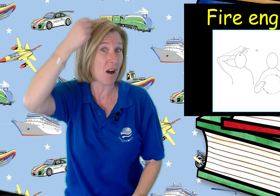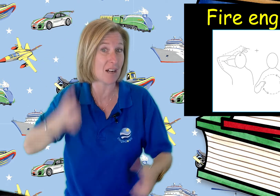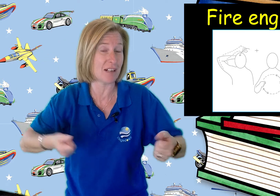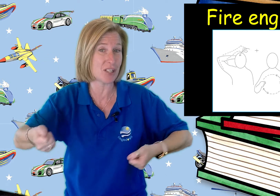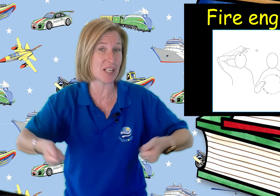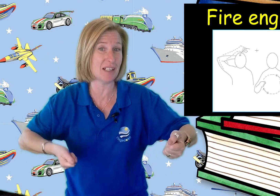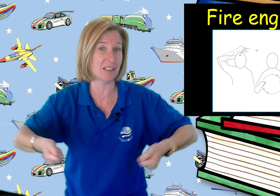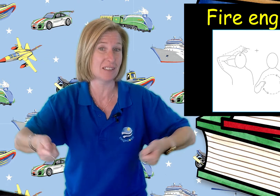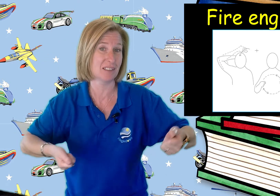fire engine.